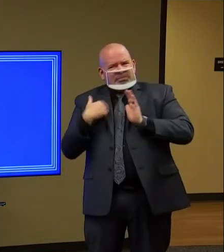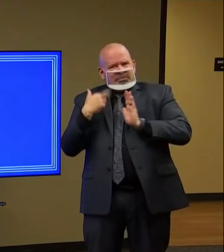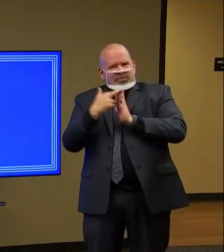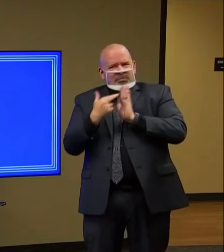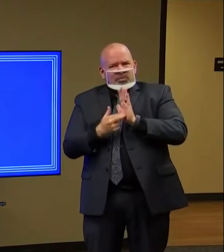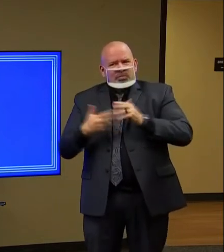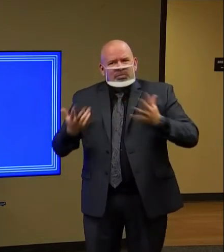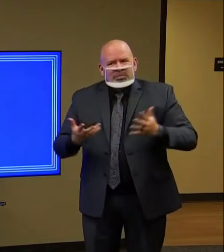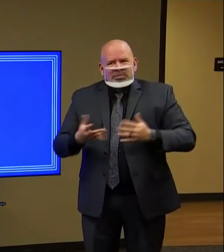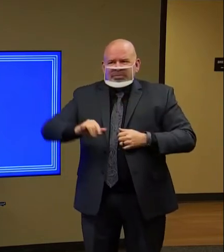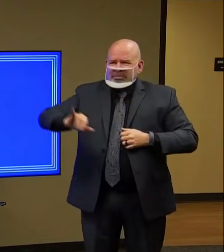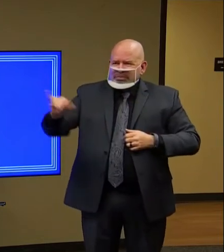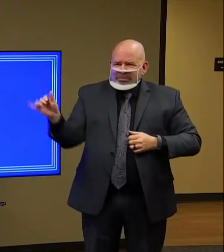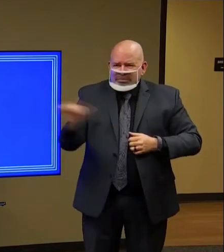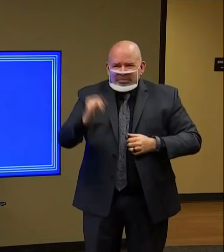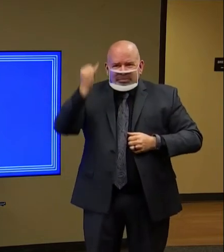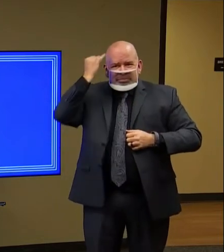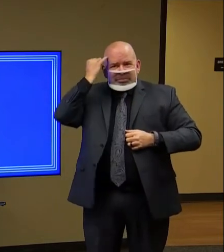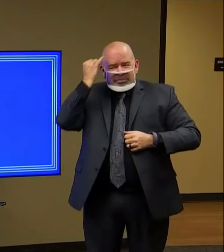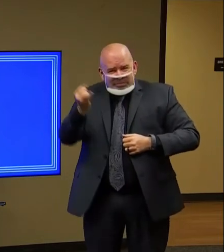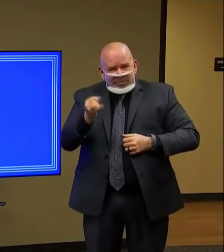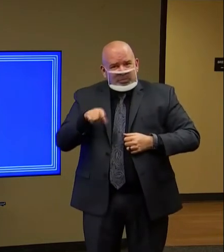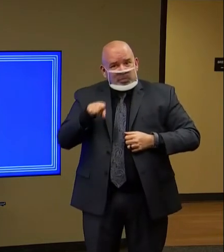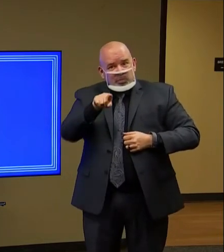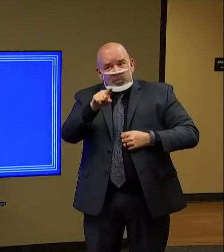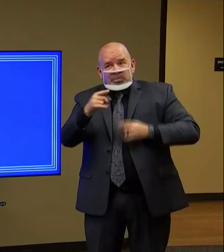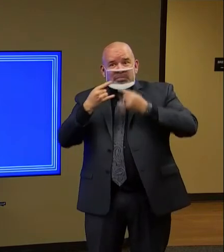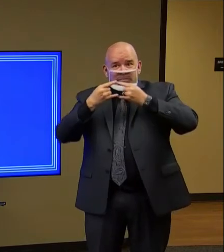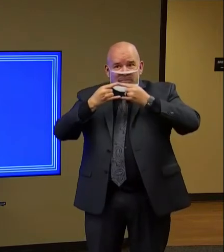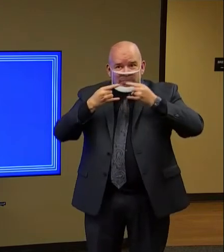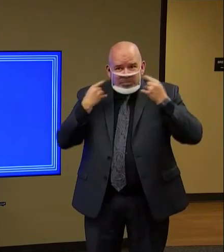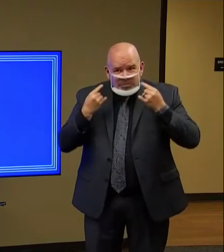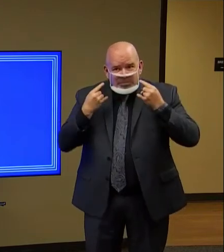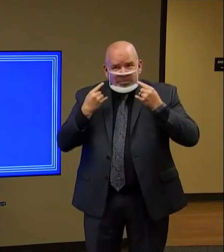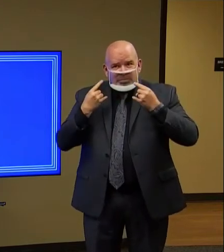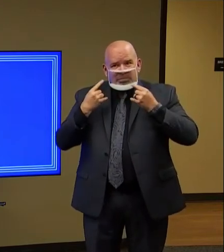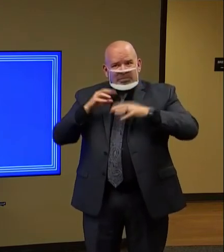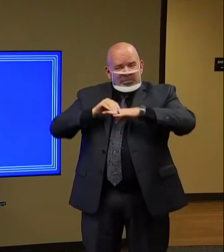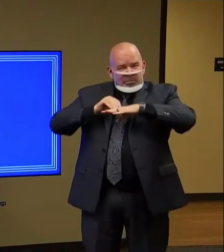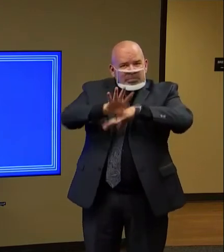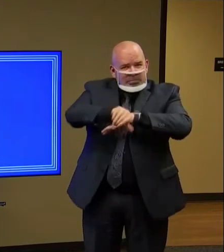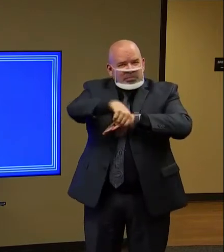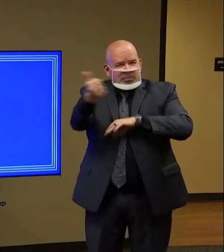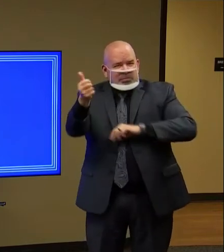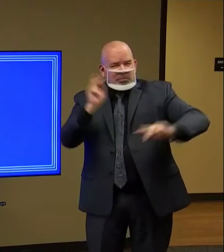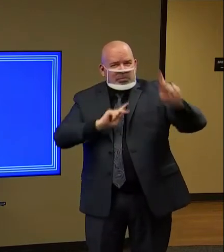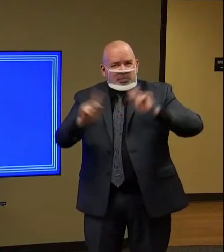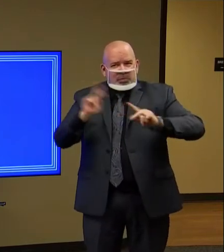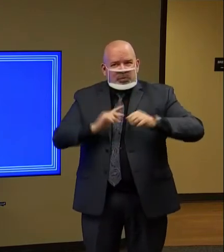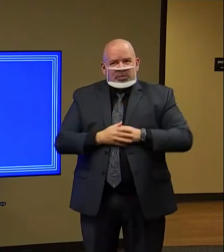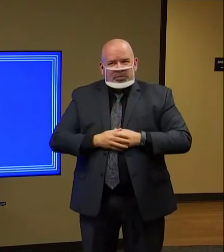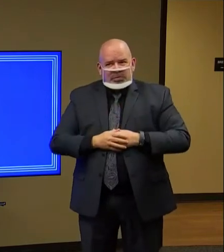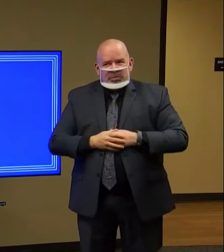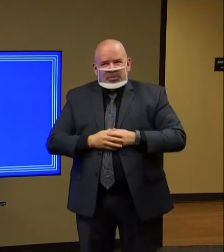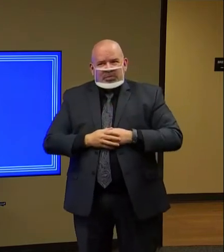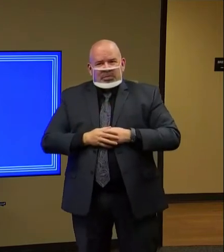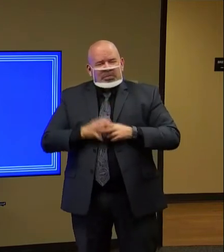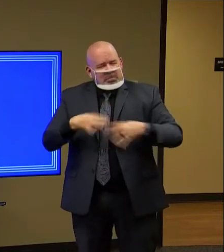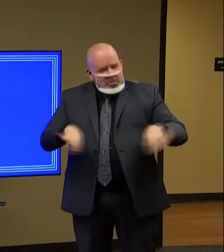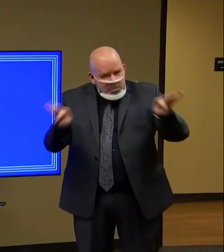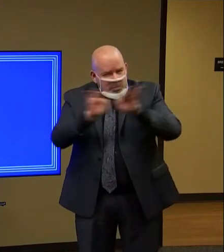and then drive. It's the same thing with the mask. You've got a right to not wear the mask, but please do that around no one